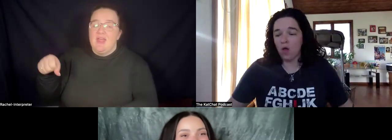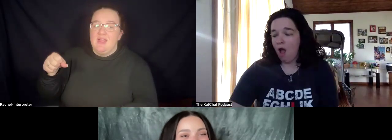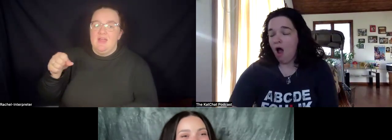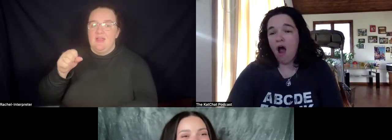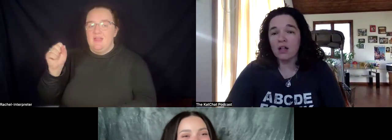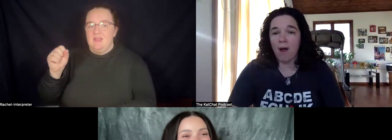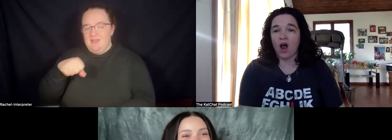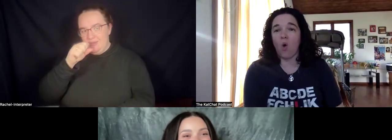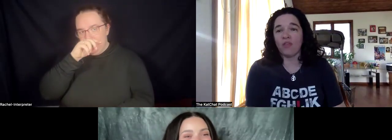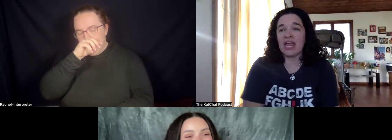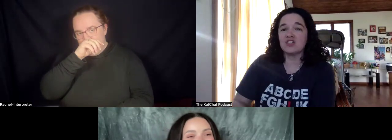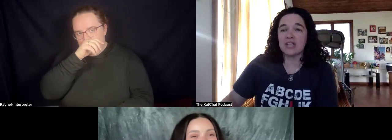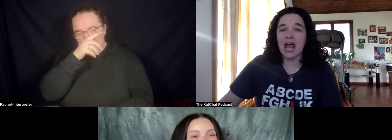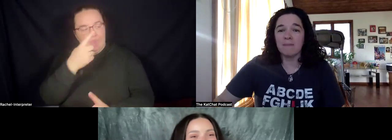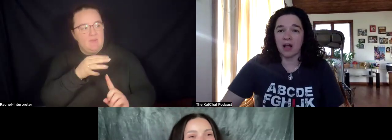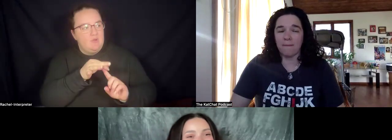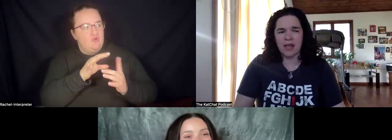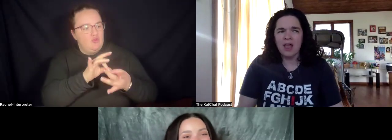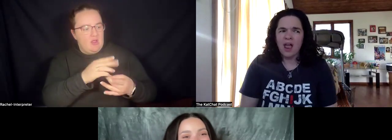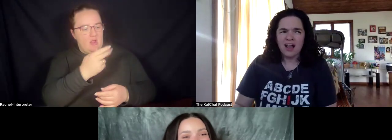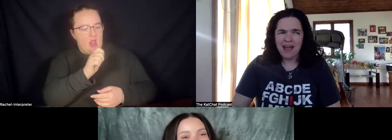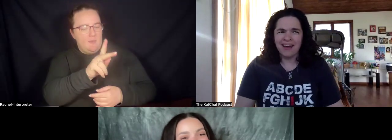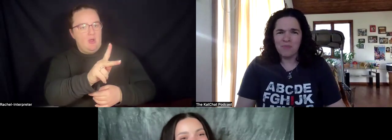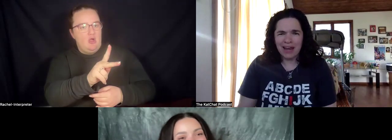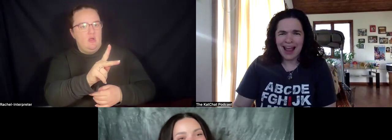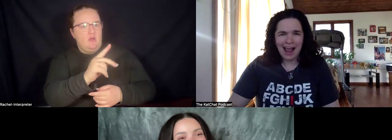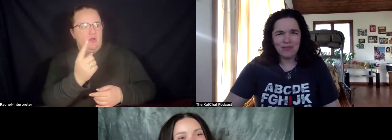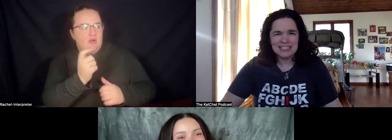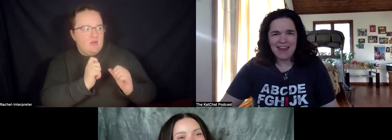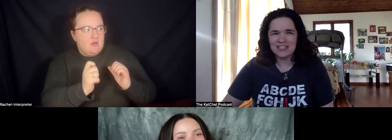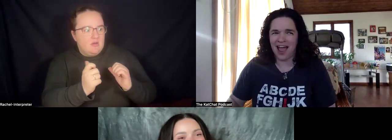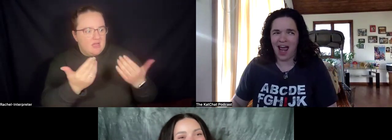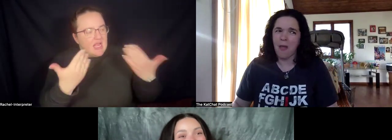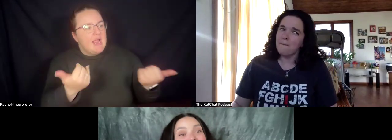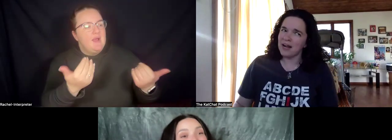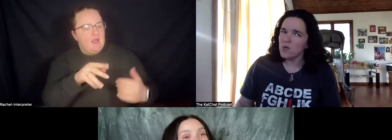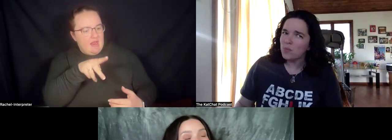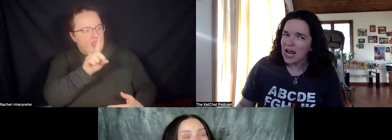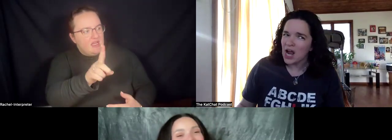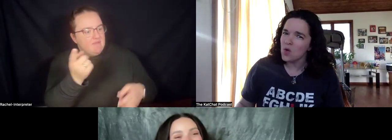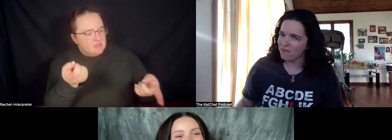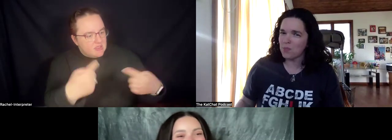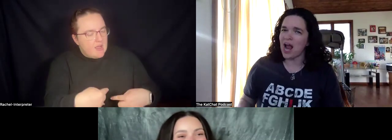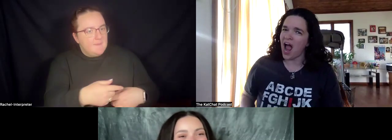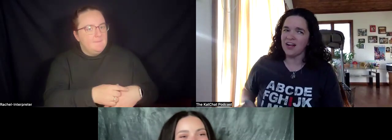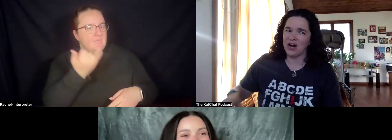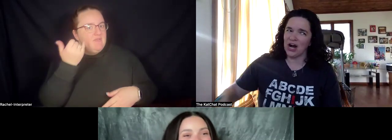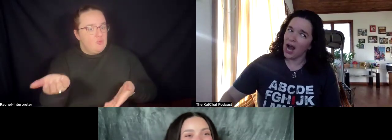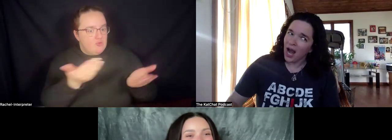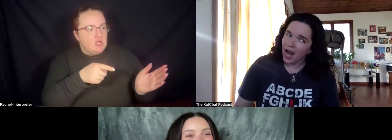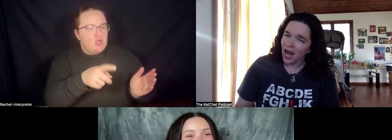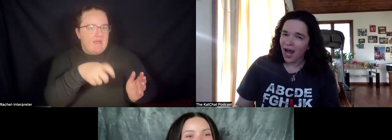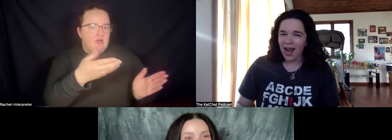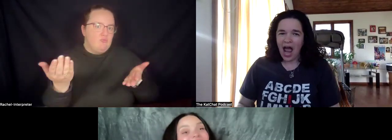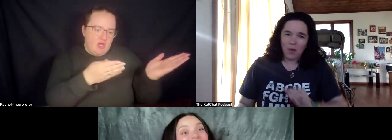push out Hallmark or the entertainment company. Come on, bring Kathryn Davis on. But if you bring her, you have to bring